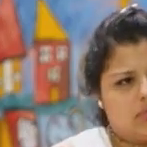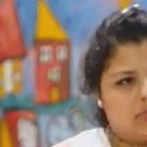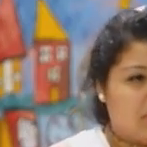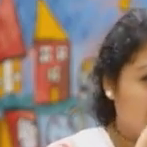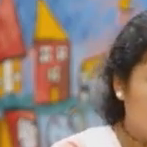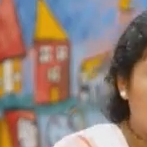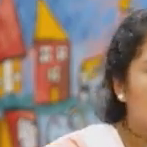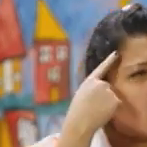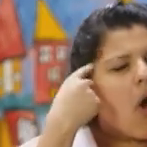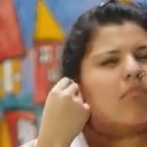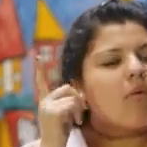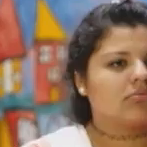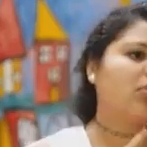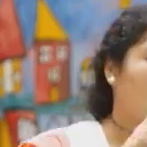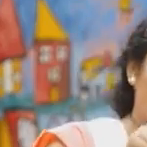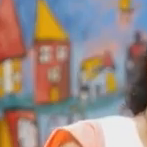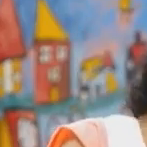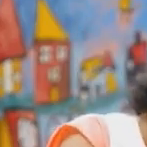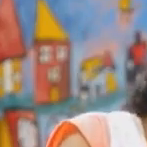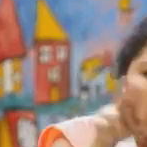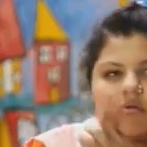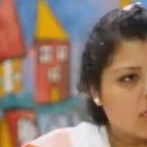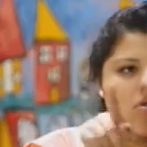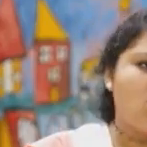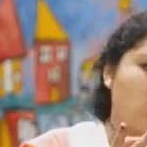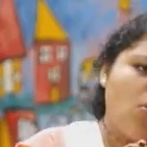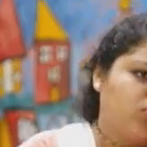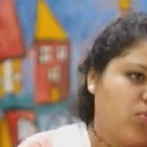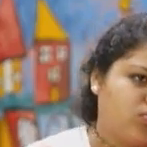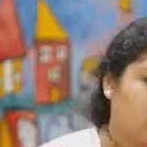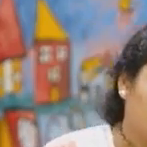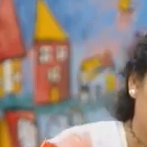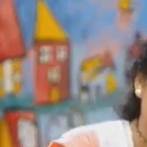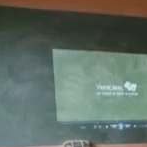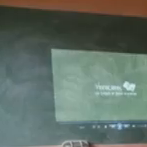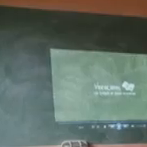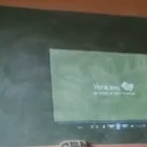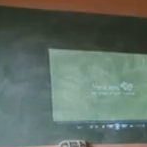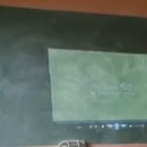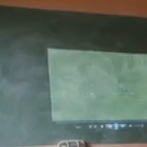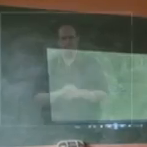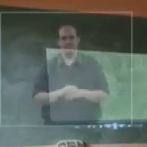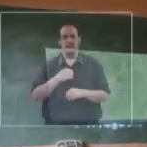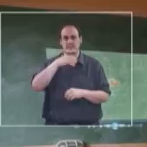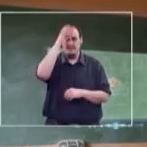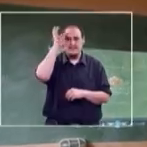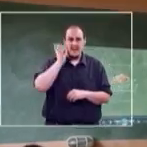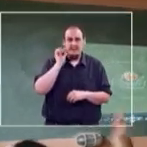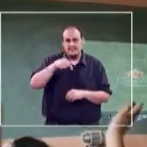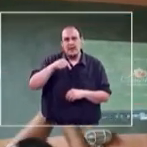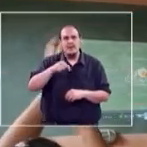Video books were like a bridge to read more. I began to relate one thing to another, and now I read more. Melanie is